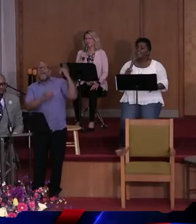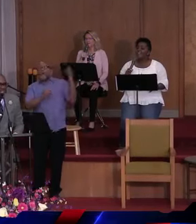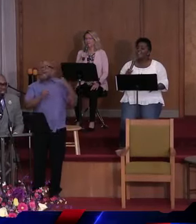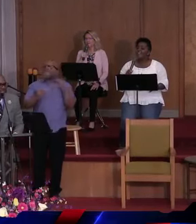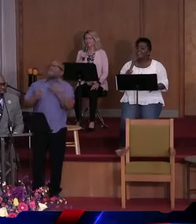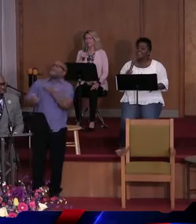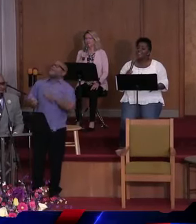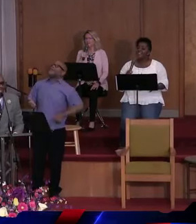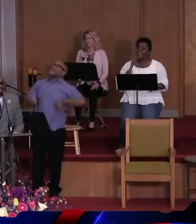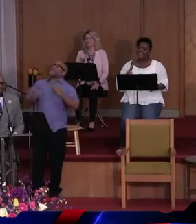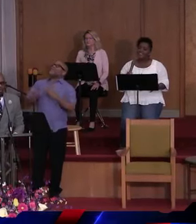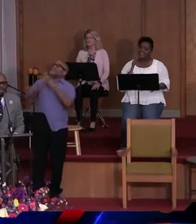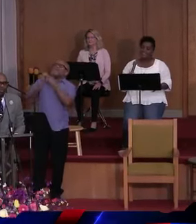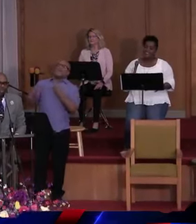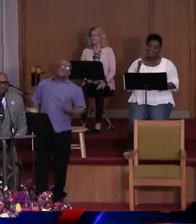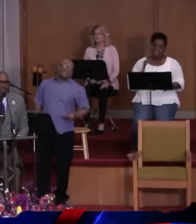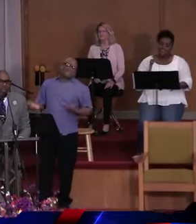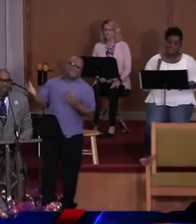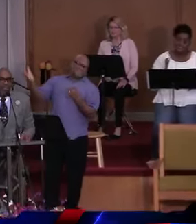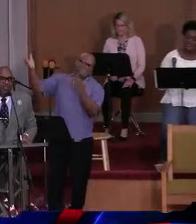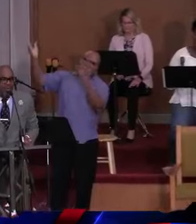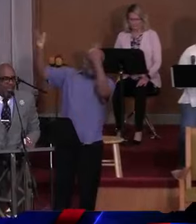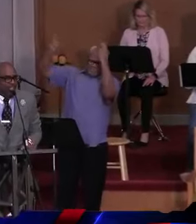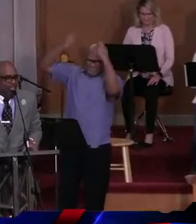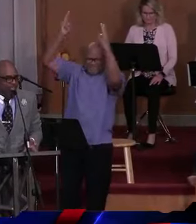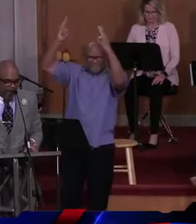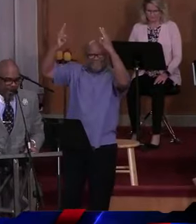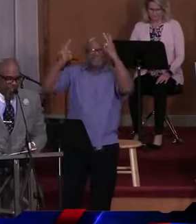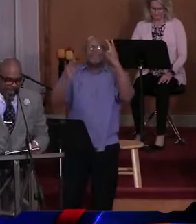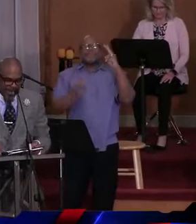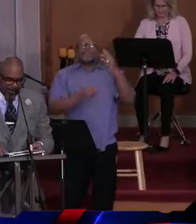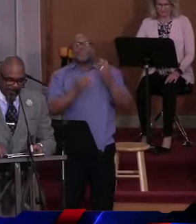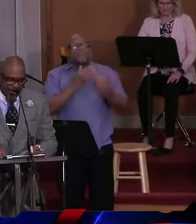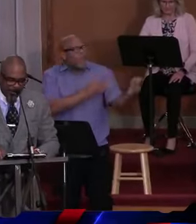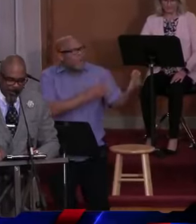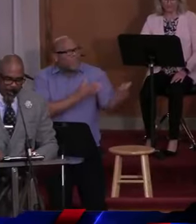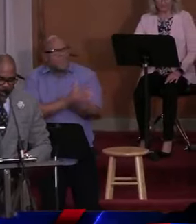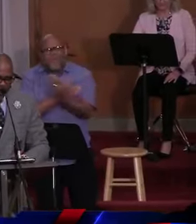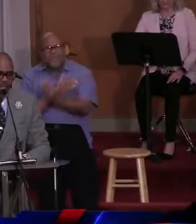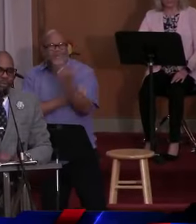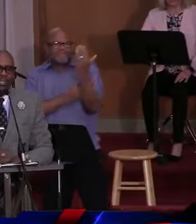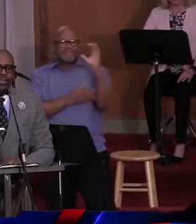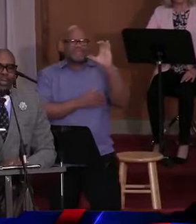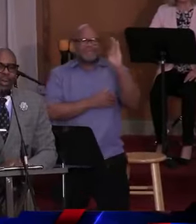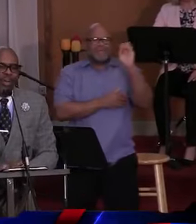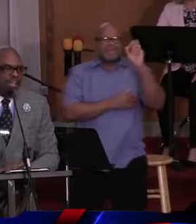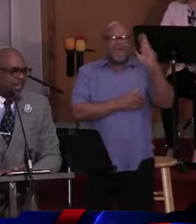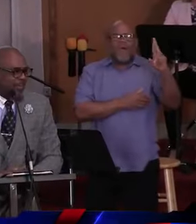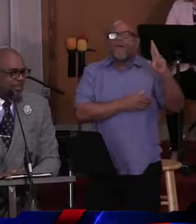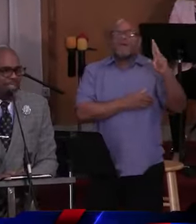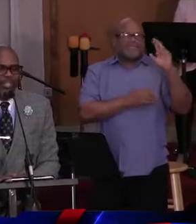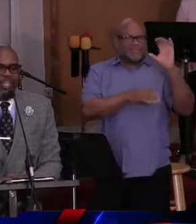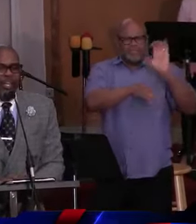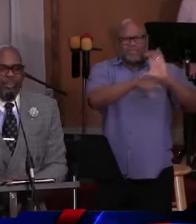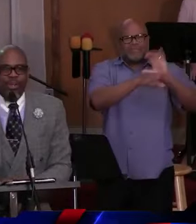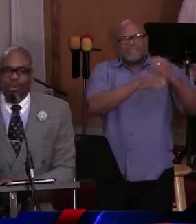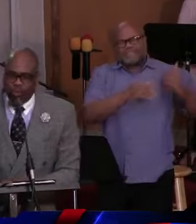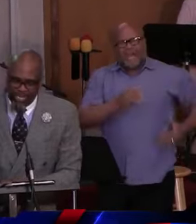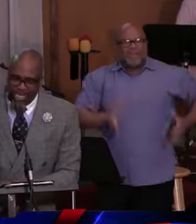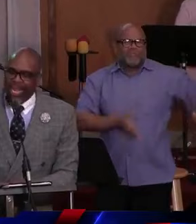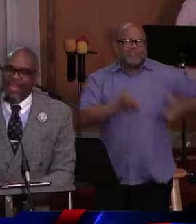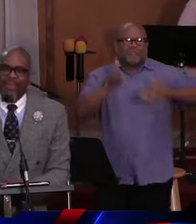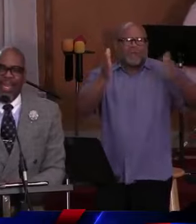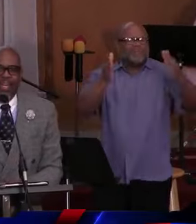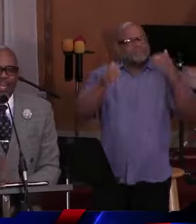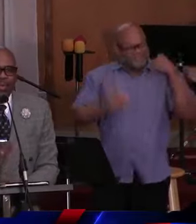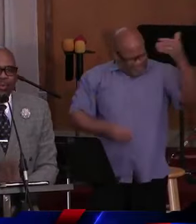Good morning, good morning, good morning, wherever you are. Good morning, church by the side of the road. We greet you with a hearty God bless you in a healthy,